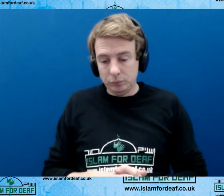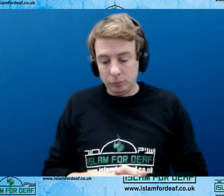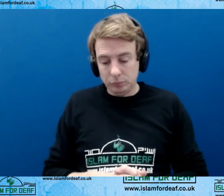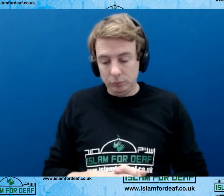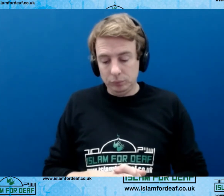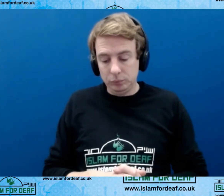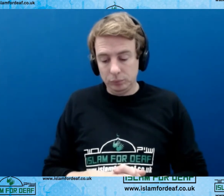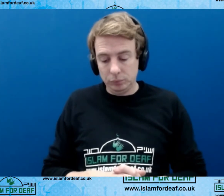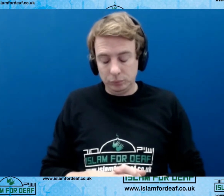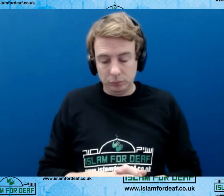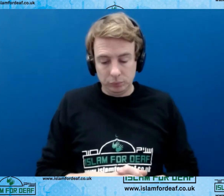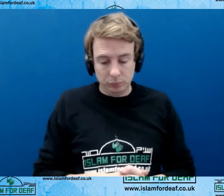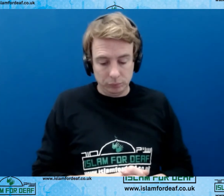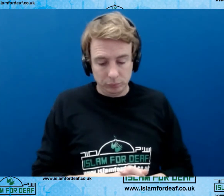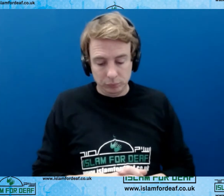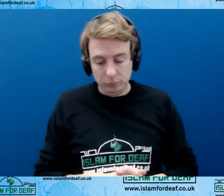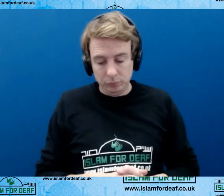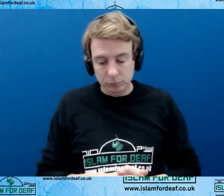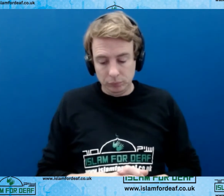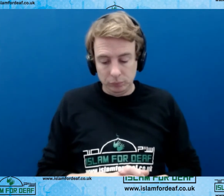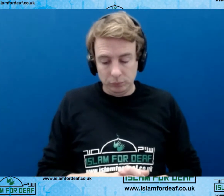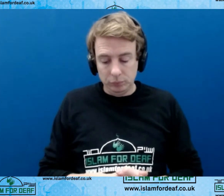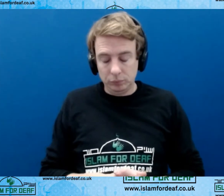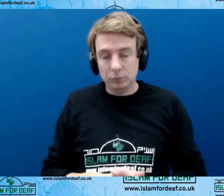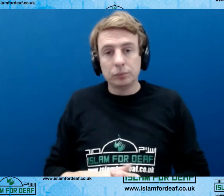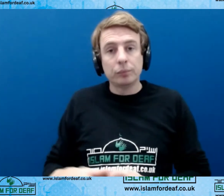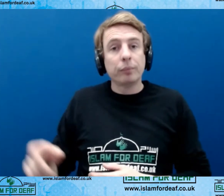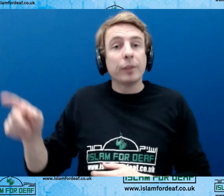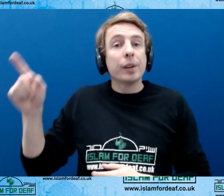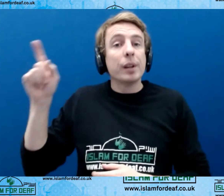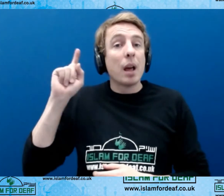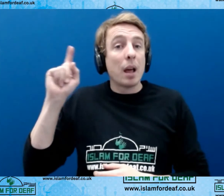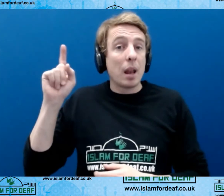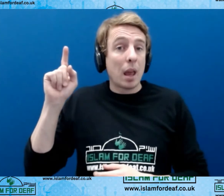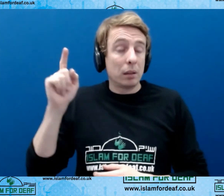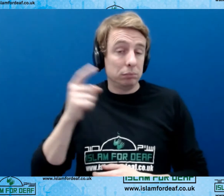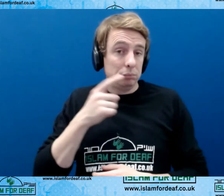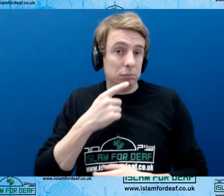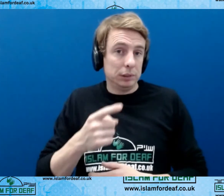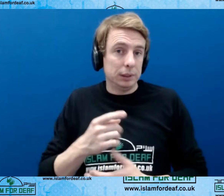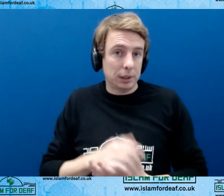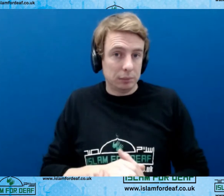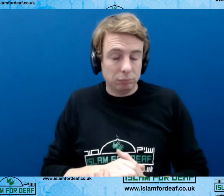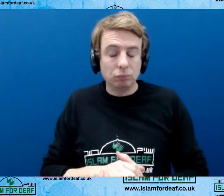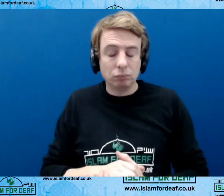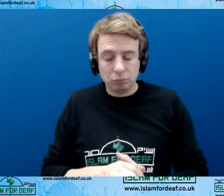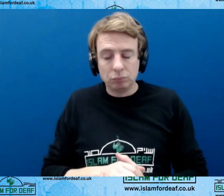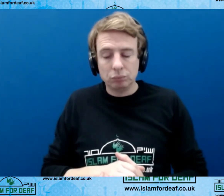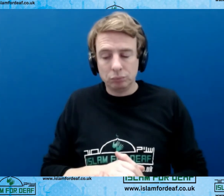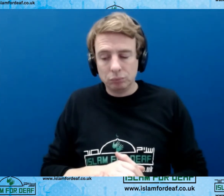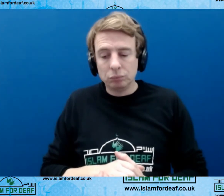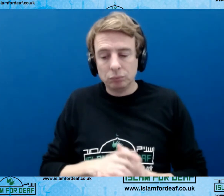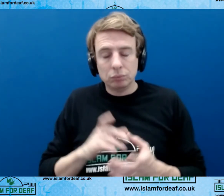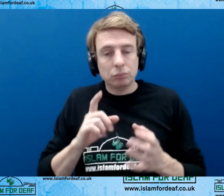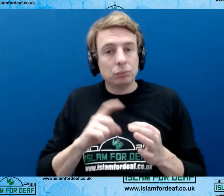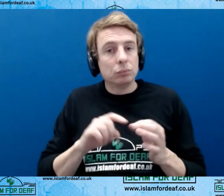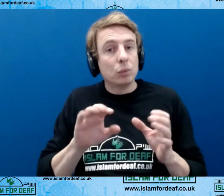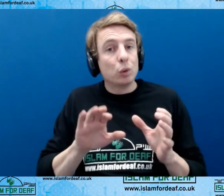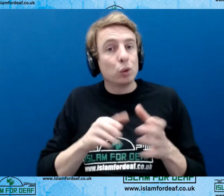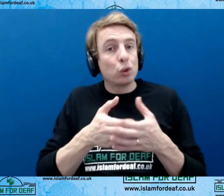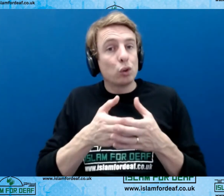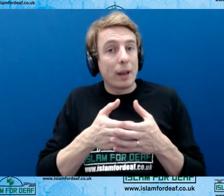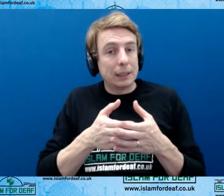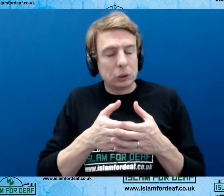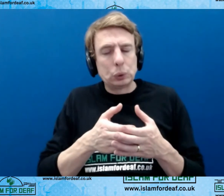says, it is a great grace from the protection of Quraysh, and it was known that they would travel 2 points.